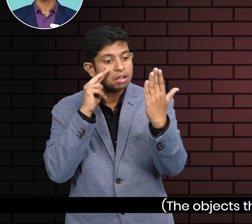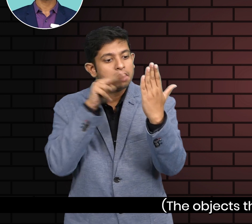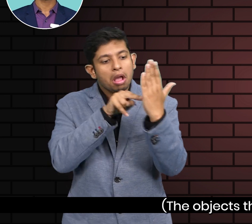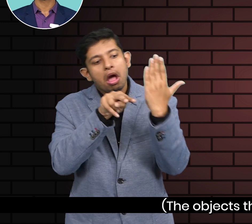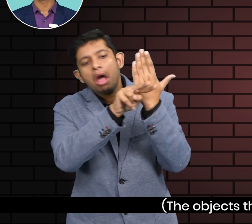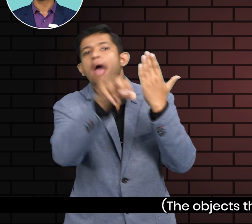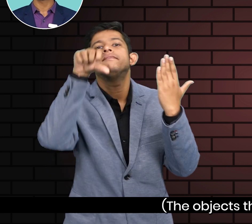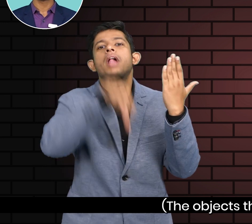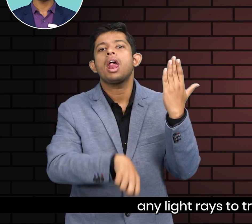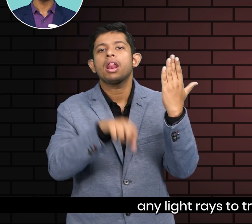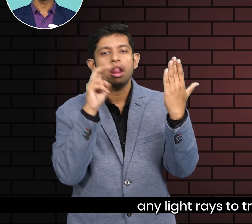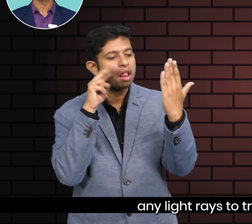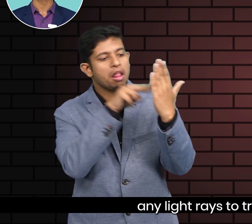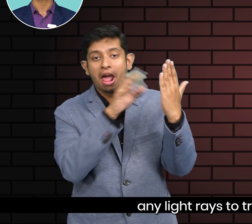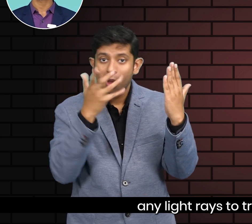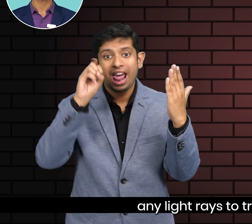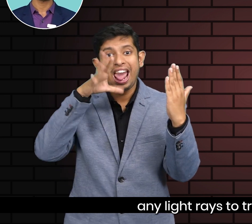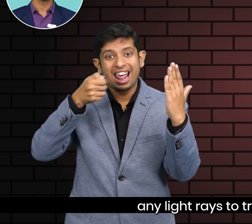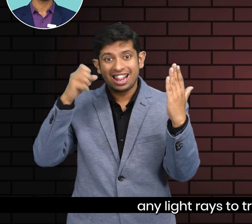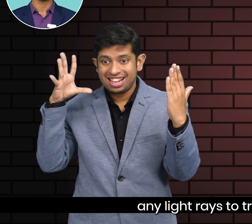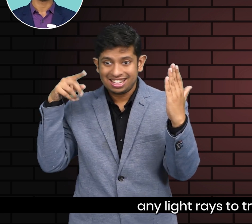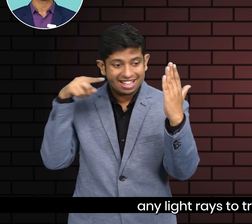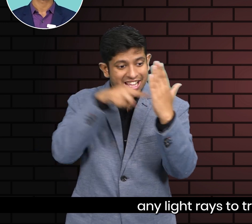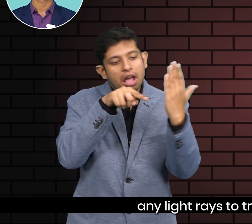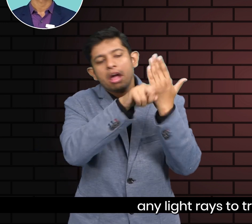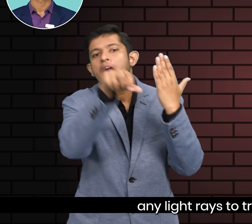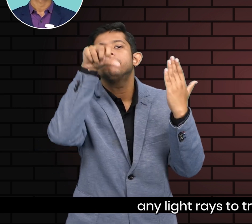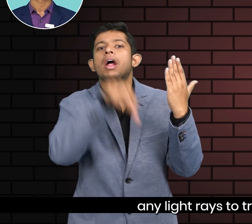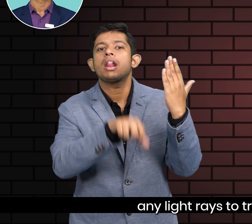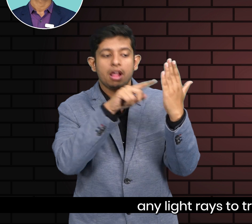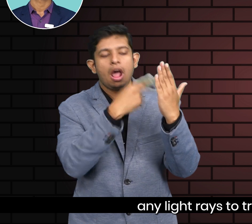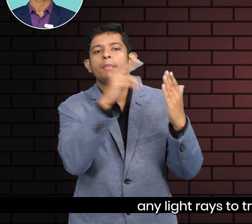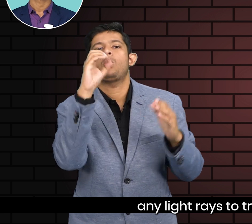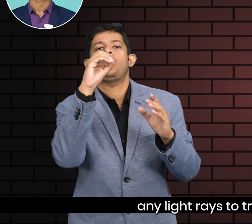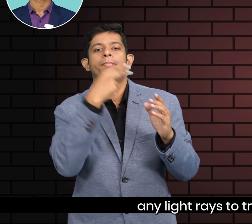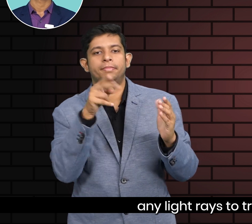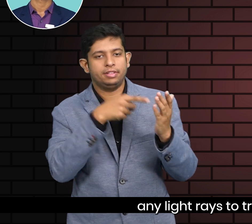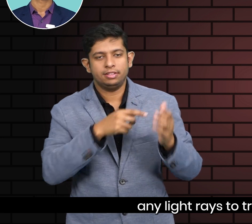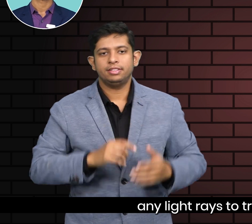The objects that do not allow any light rays to travel through them.